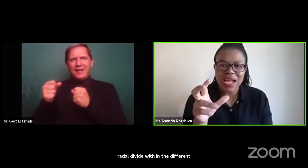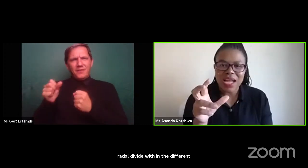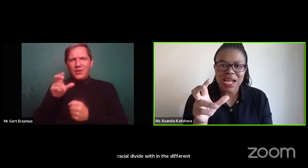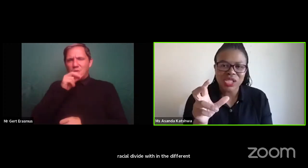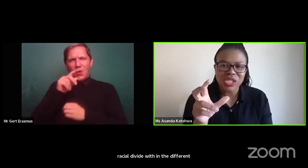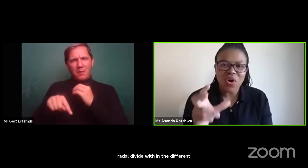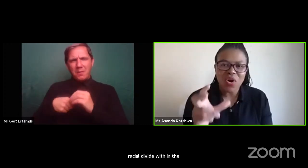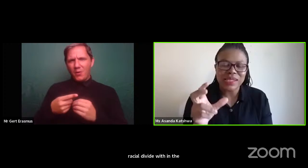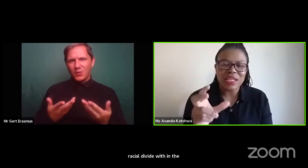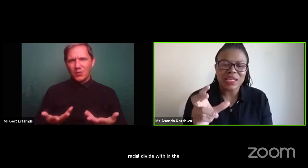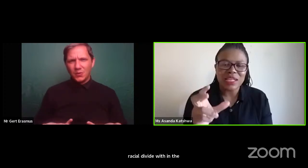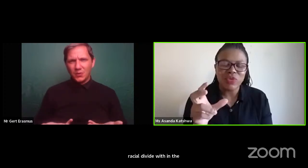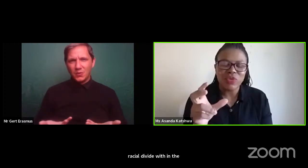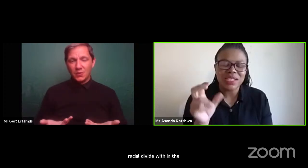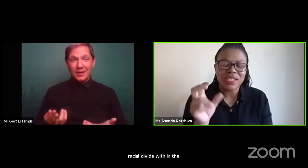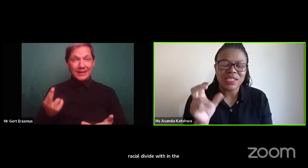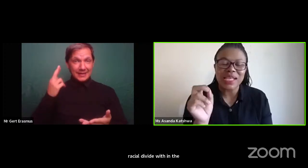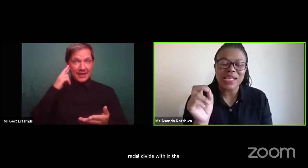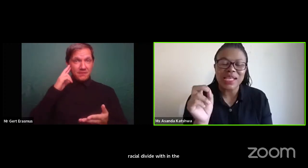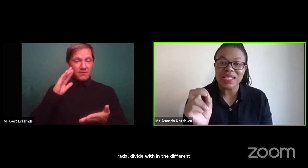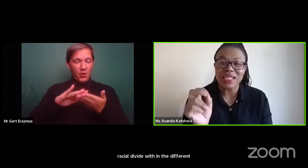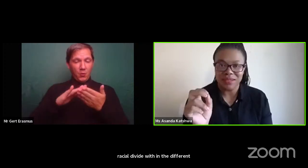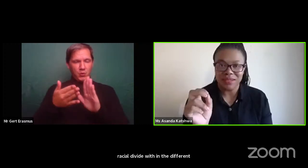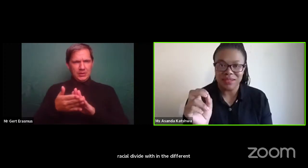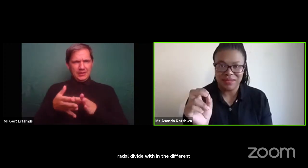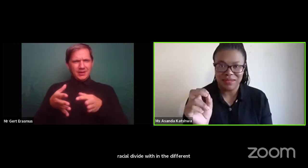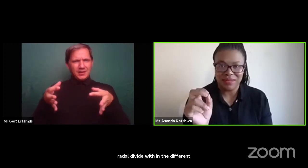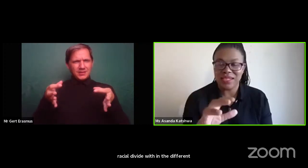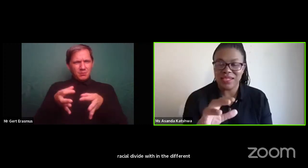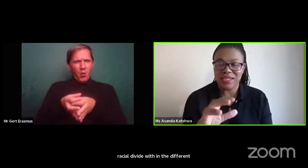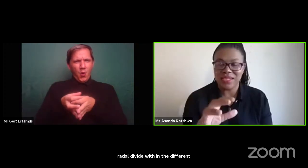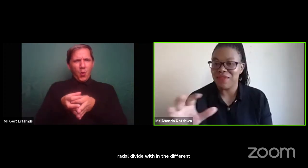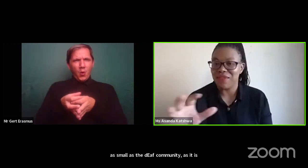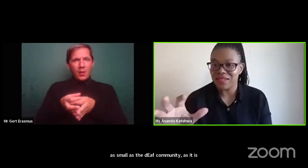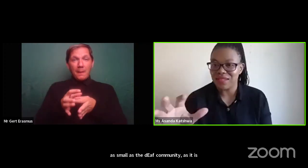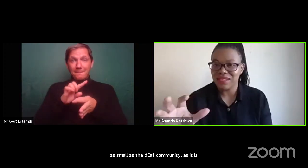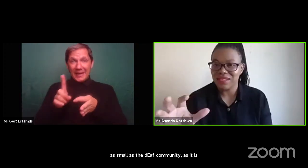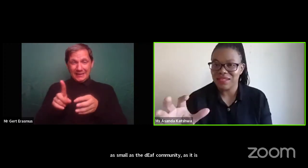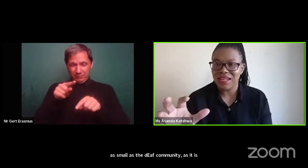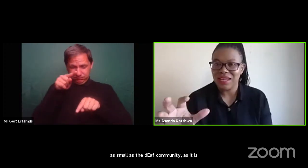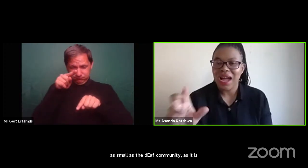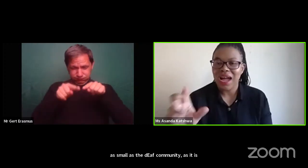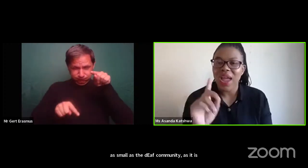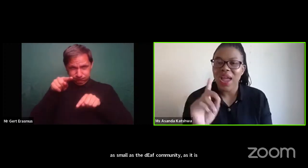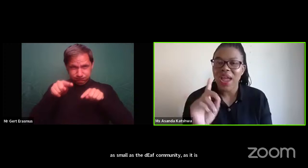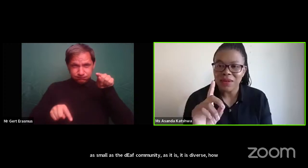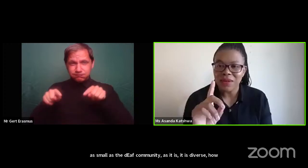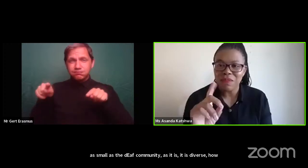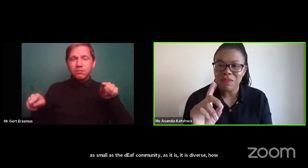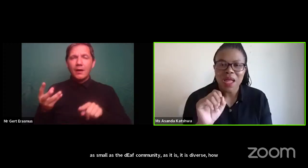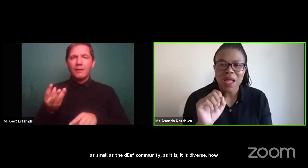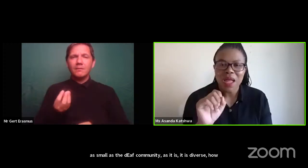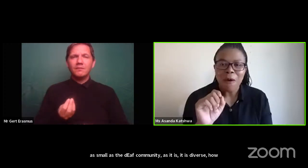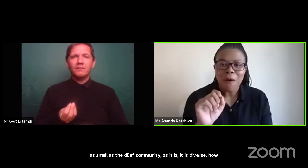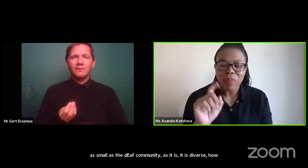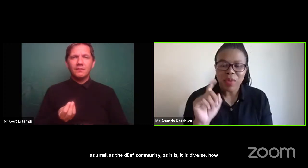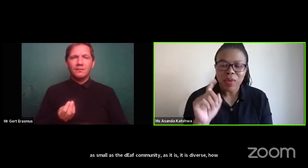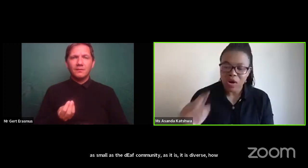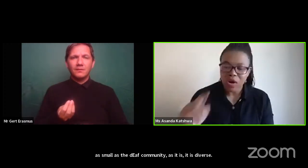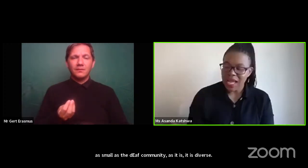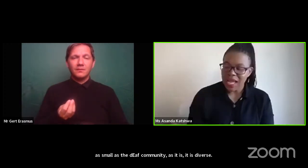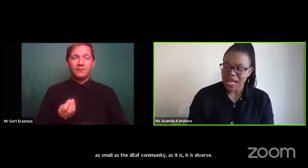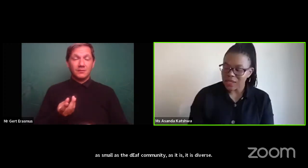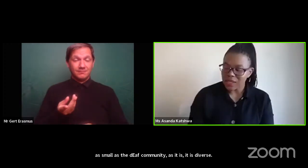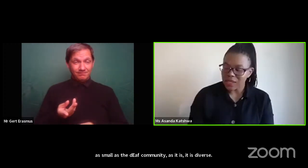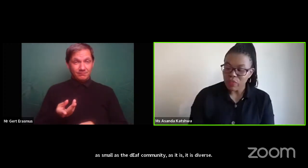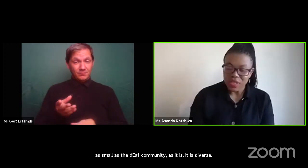As small as the deaf community as it is diverse. However, because